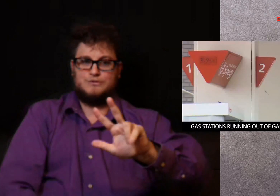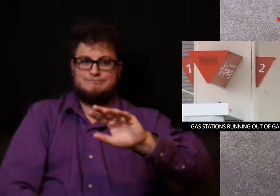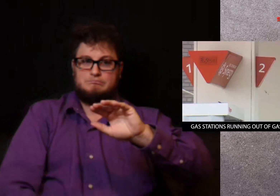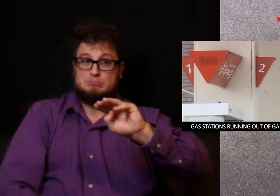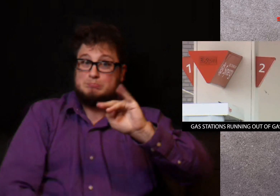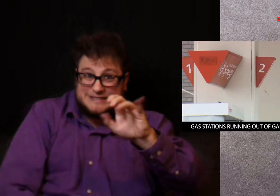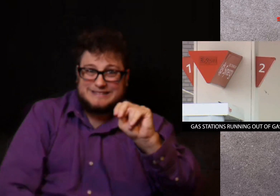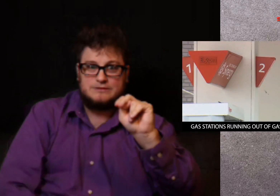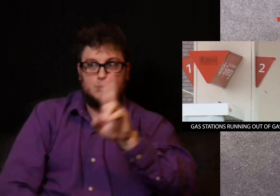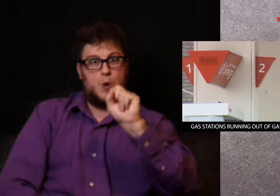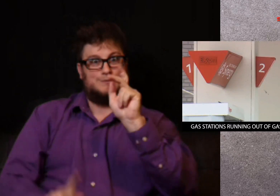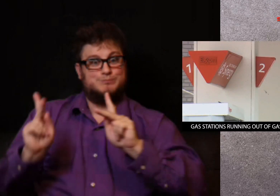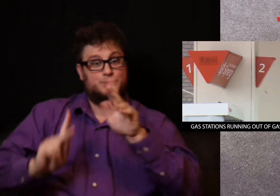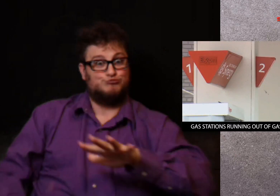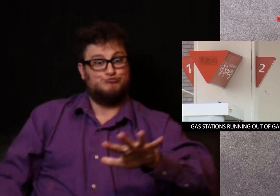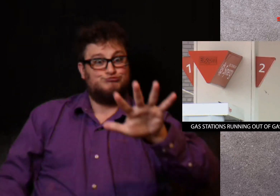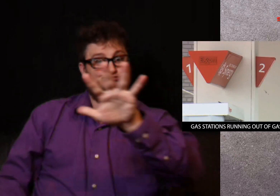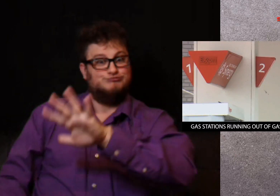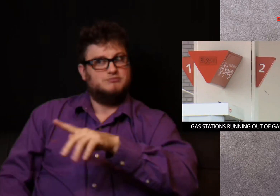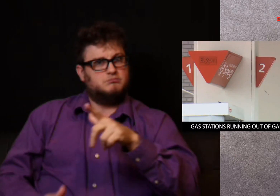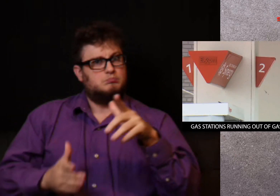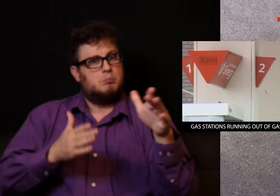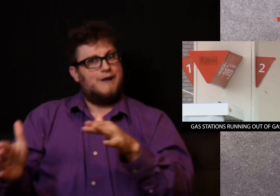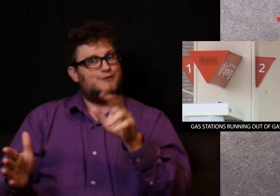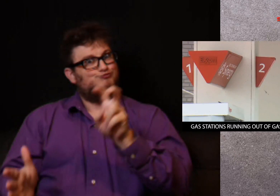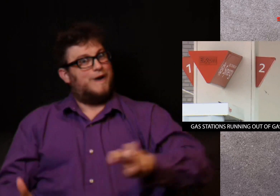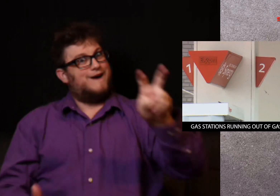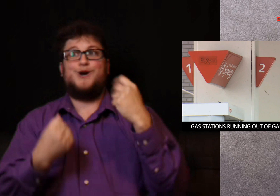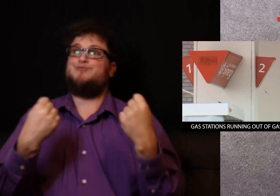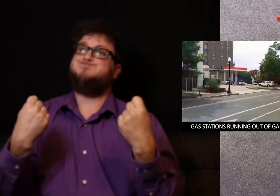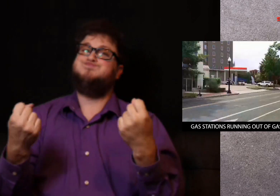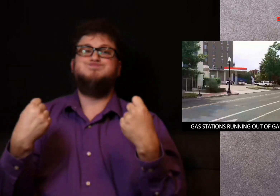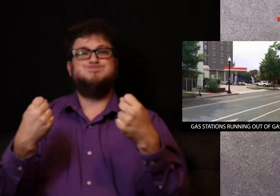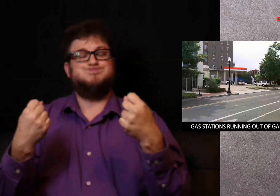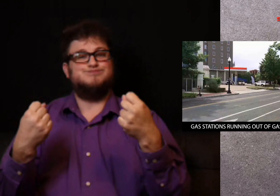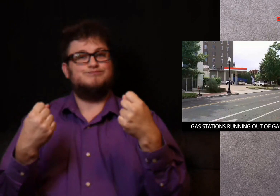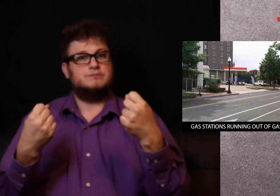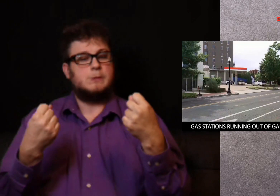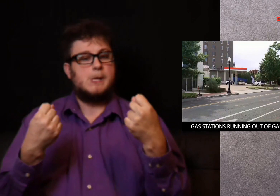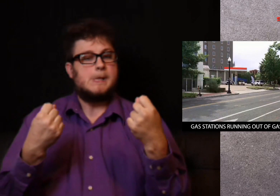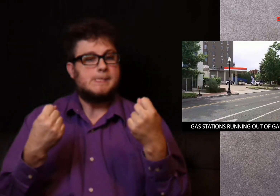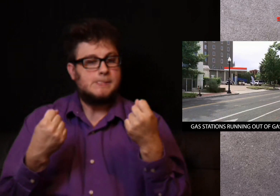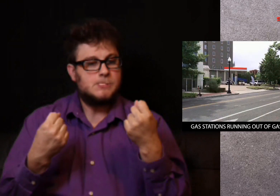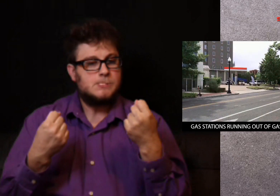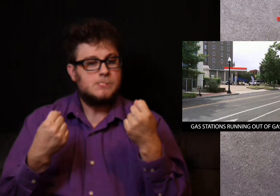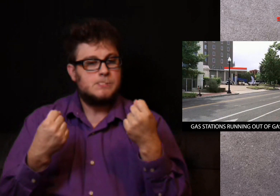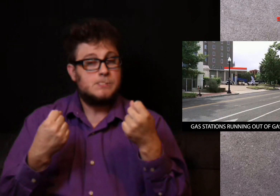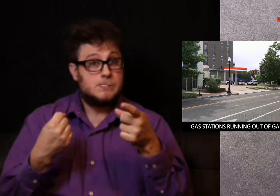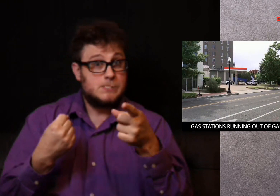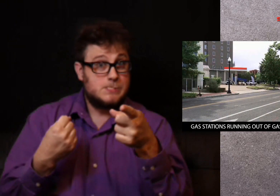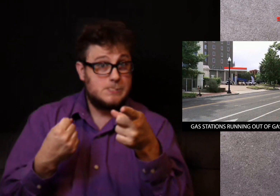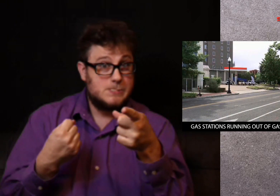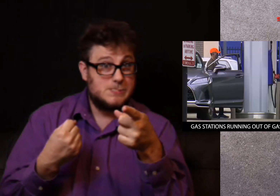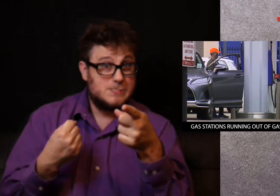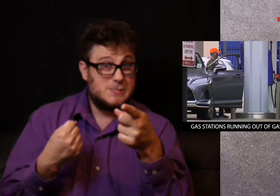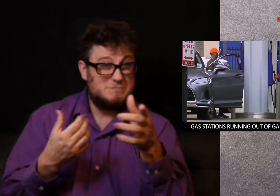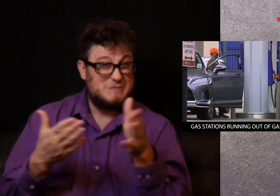AAA says more than 43 million Americans will hit the road this 4th of July weekend.